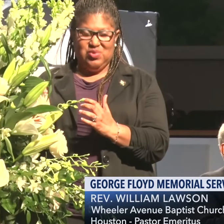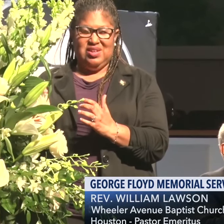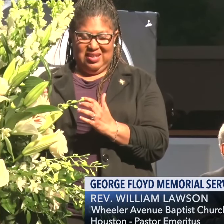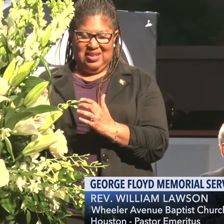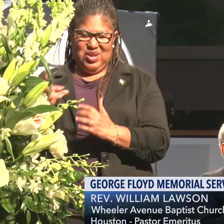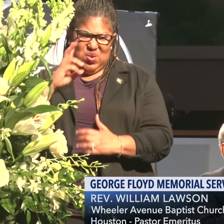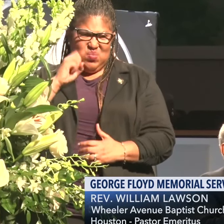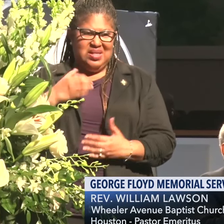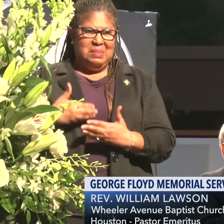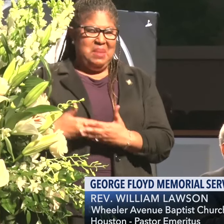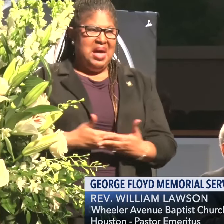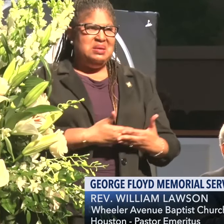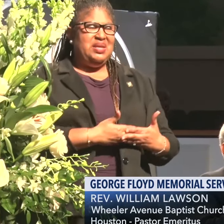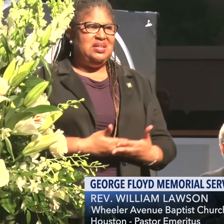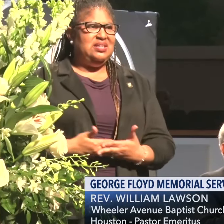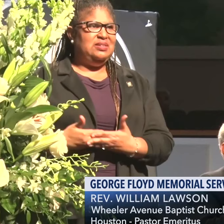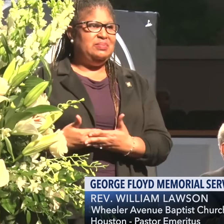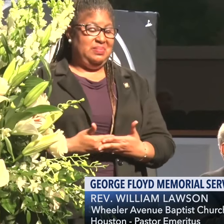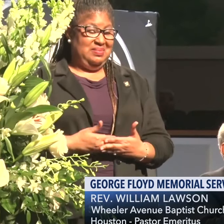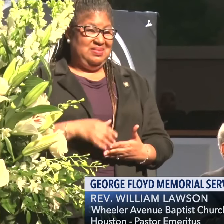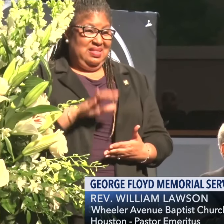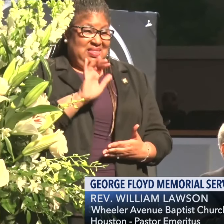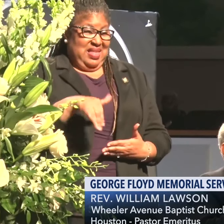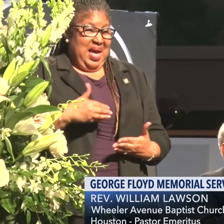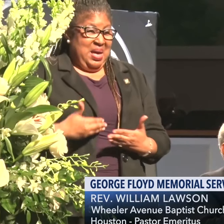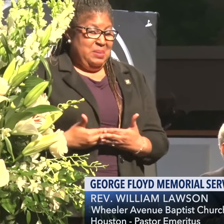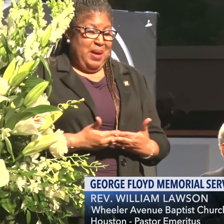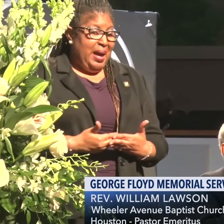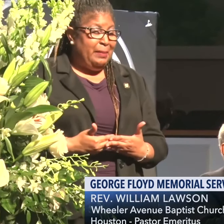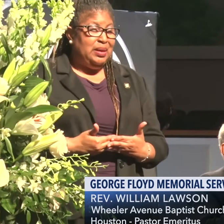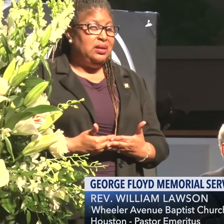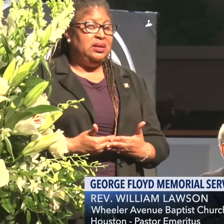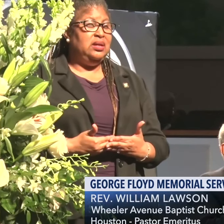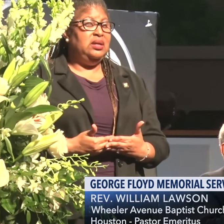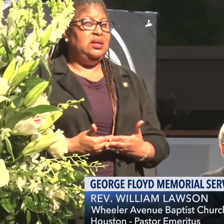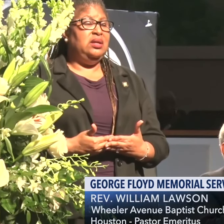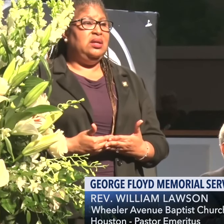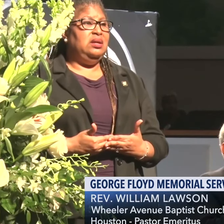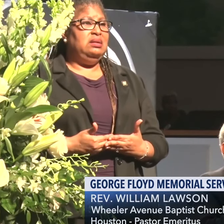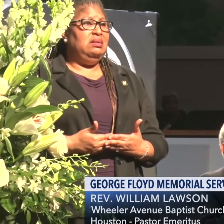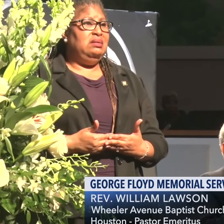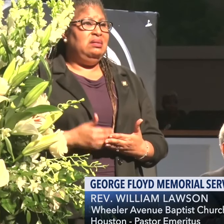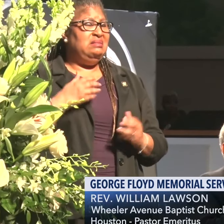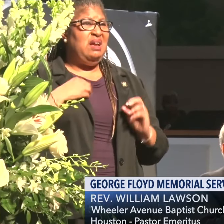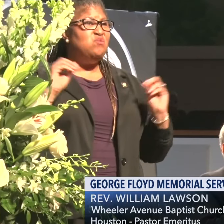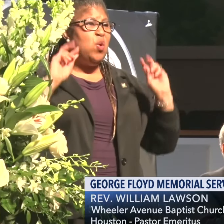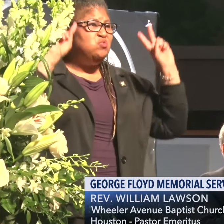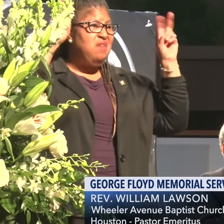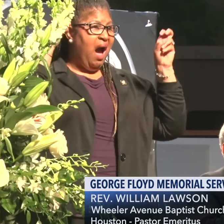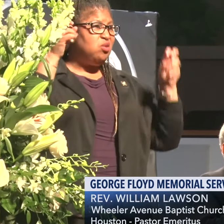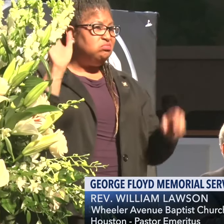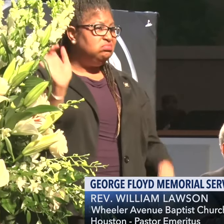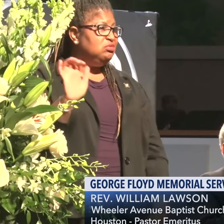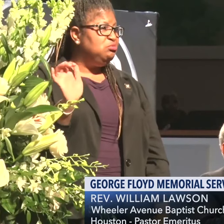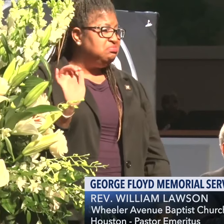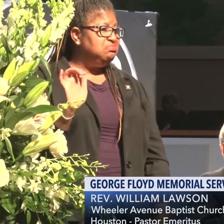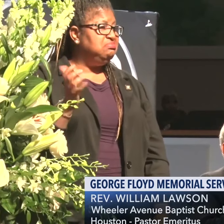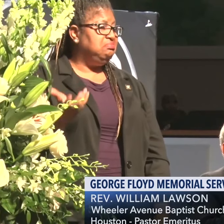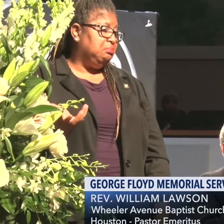baby. And that baby didn't have any title either.